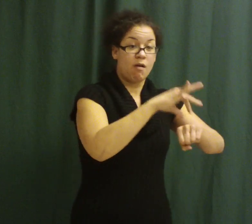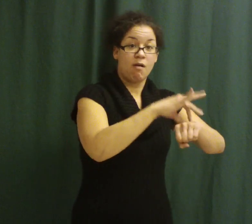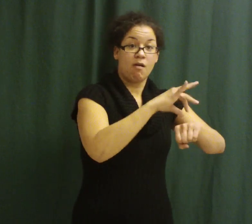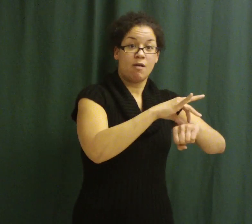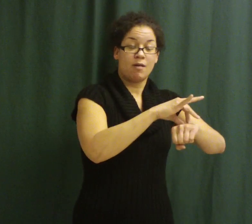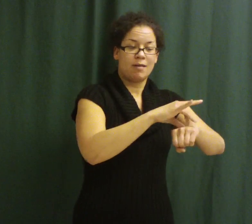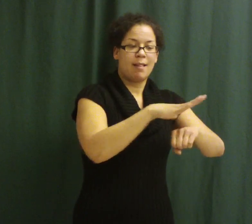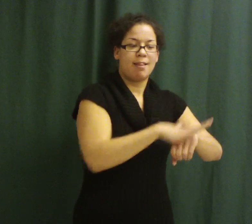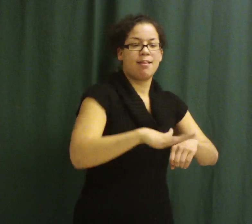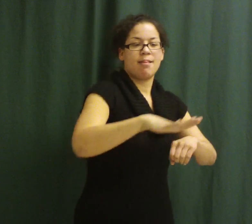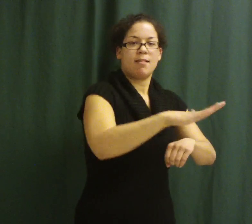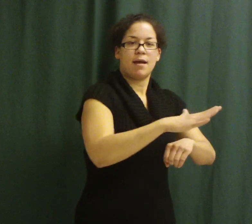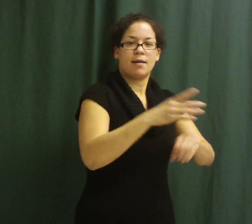and gas giant planets.